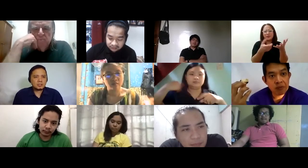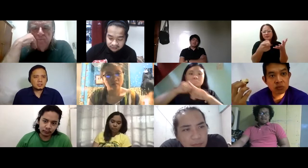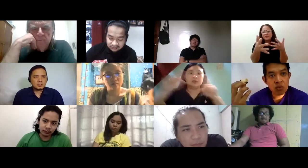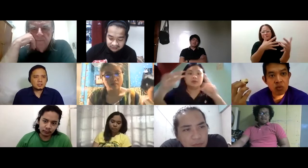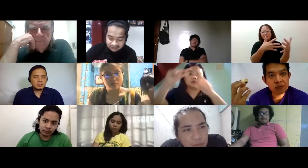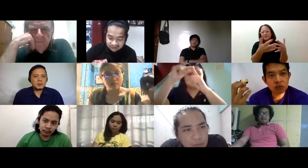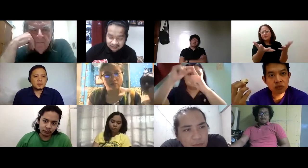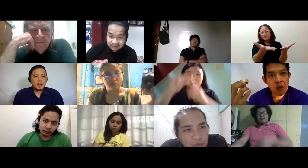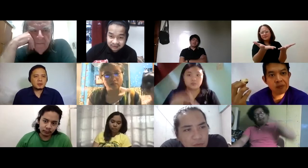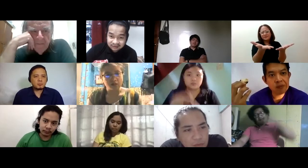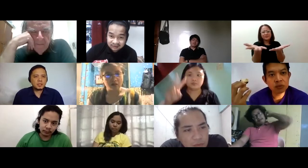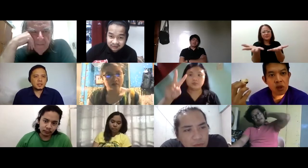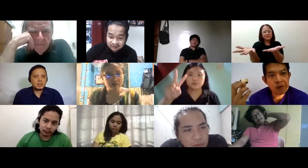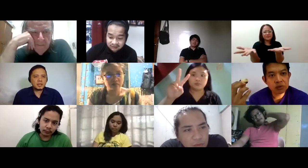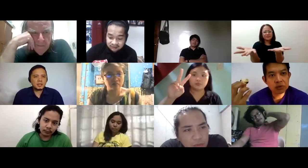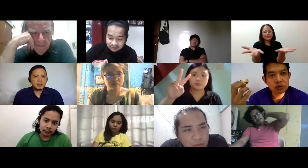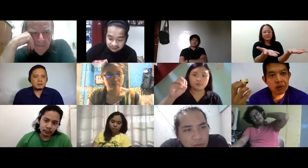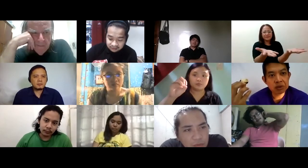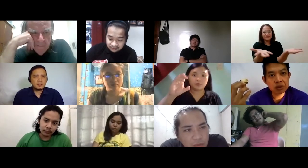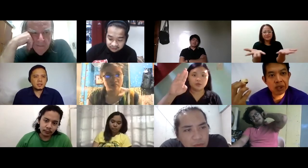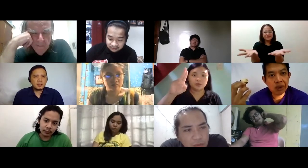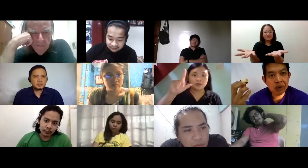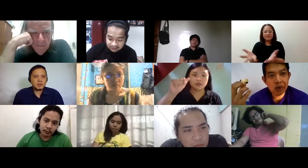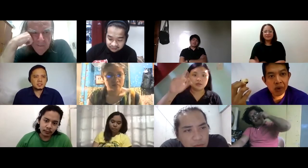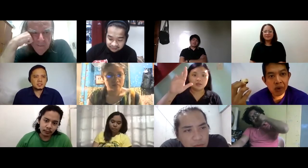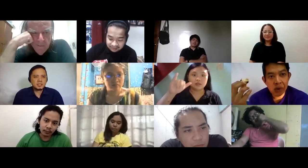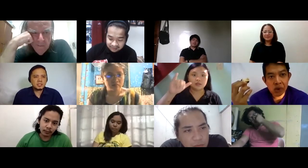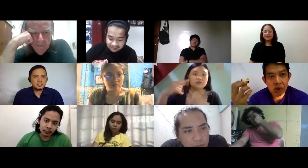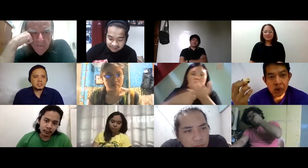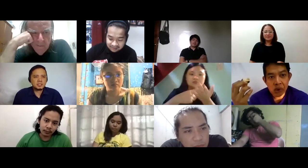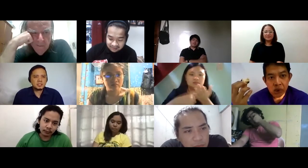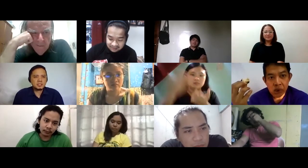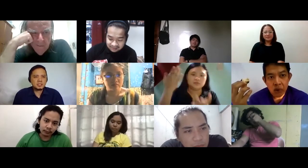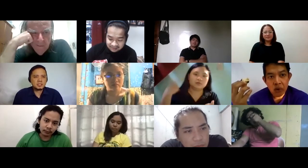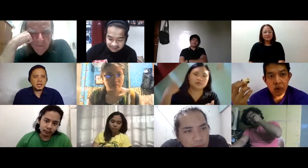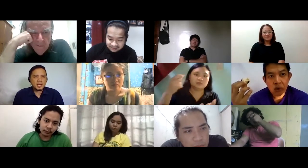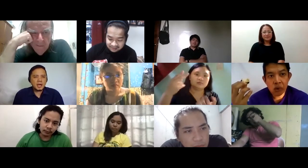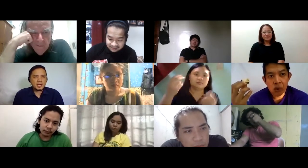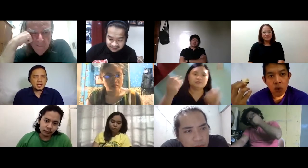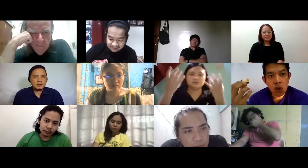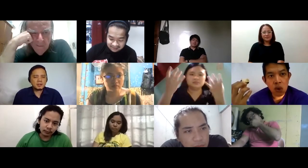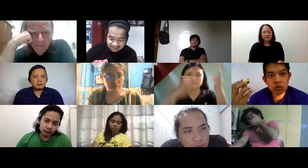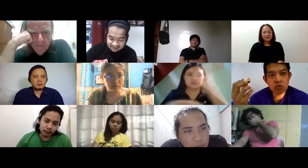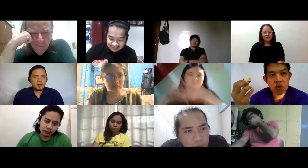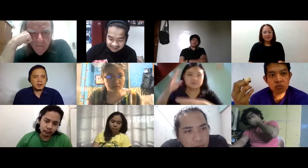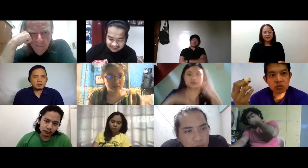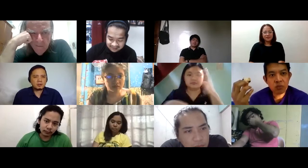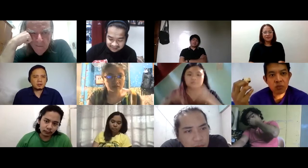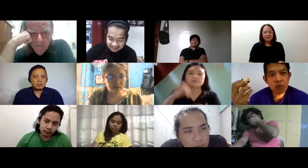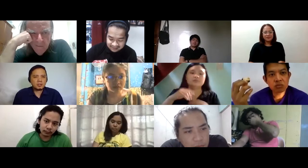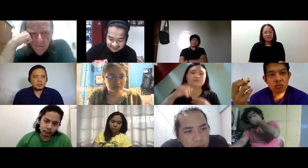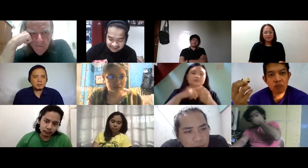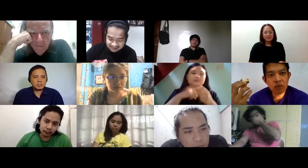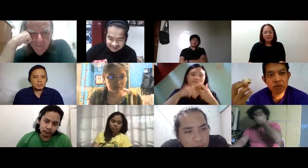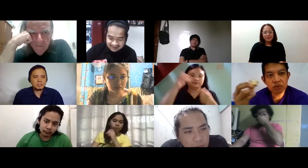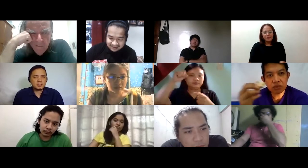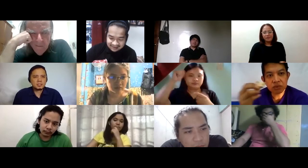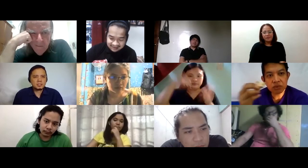because we haven't put in any of the translations or any of the grammatical markers, so that's